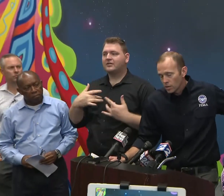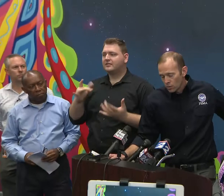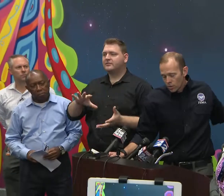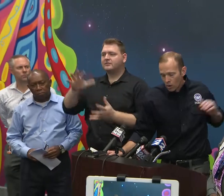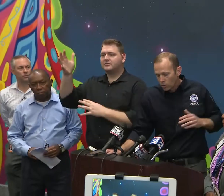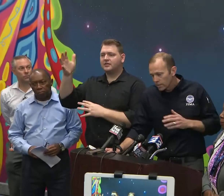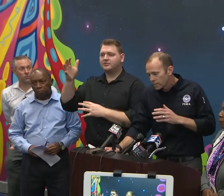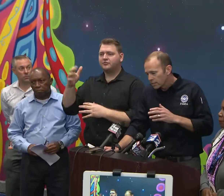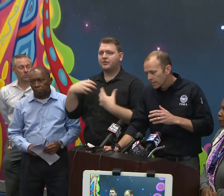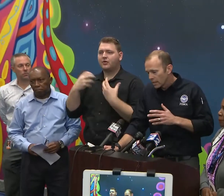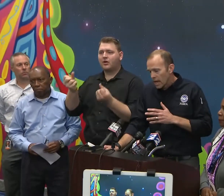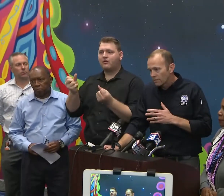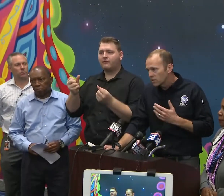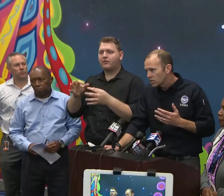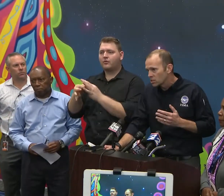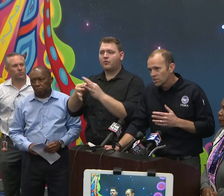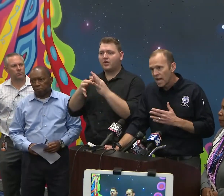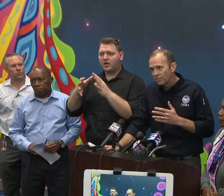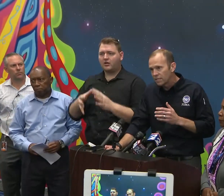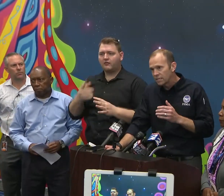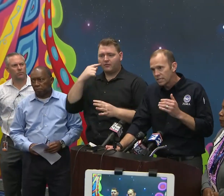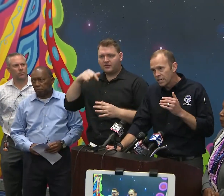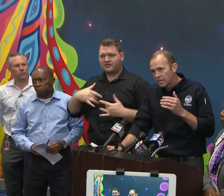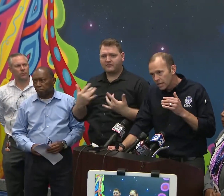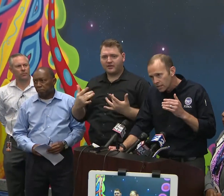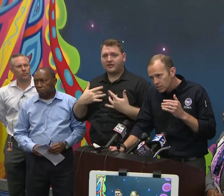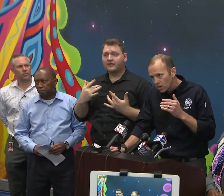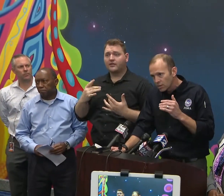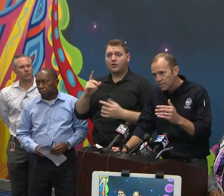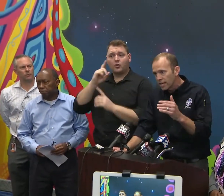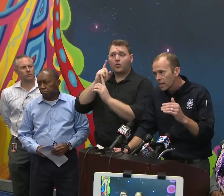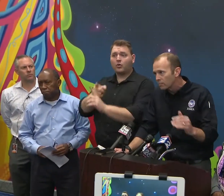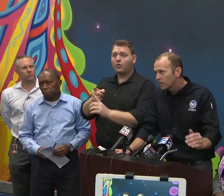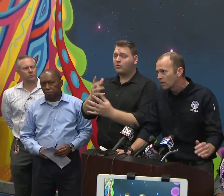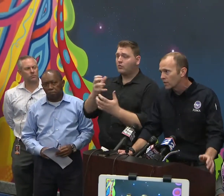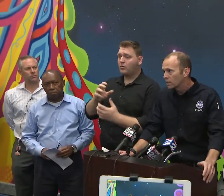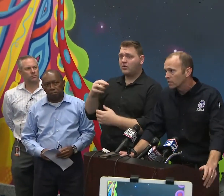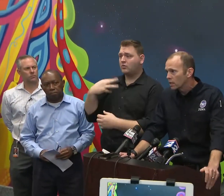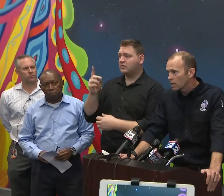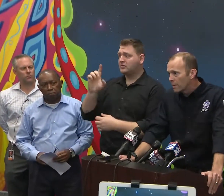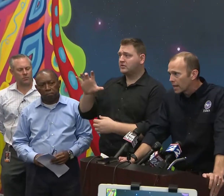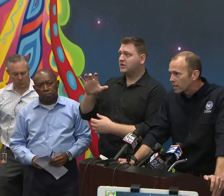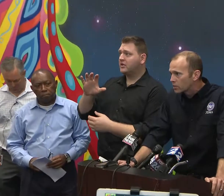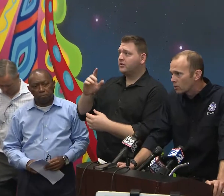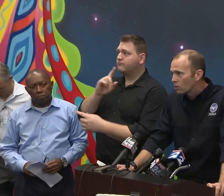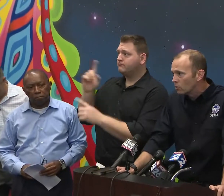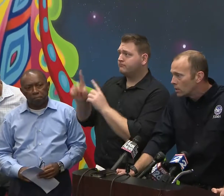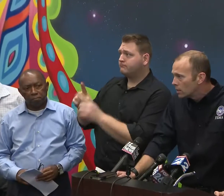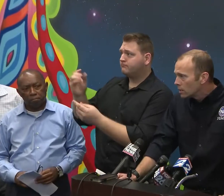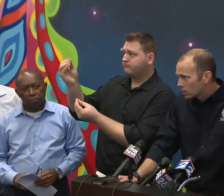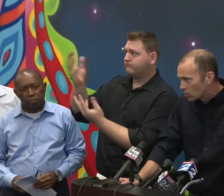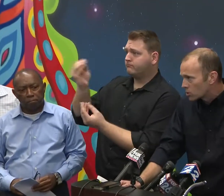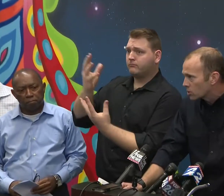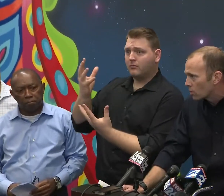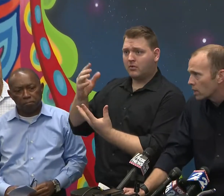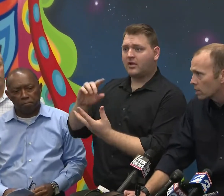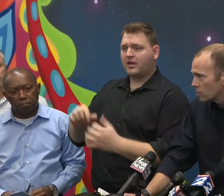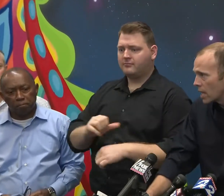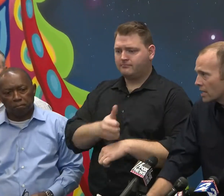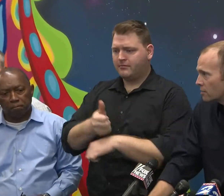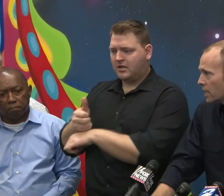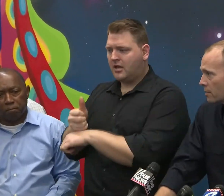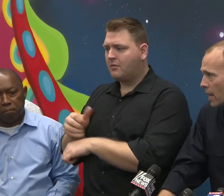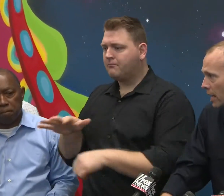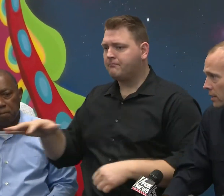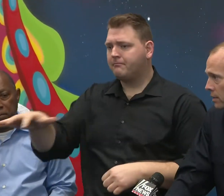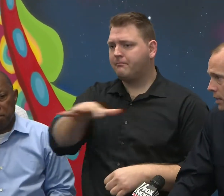And so the goal is to get a lot of decisions out of D.C. and to start setting up recovery command and control closest to where you